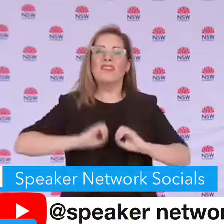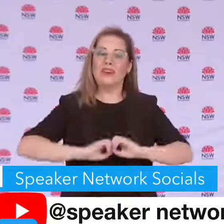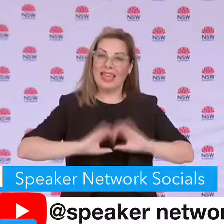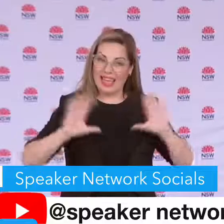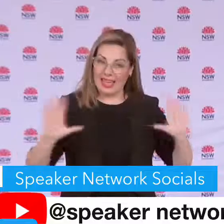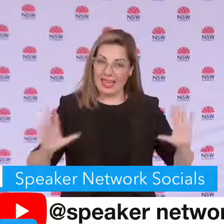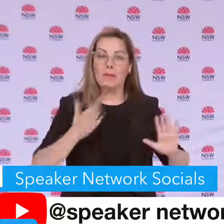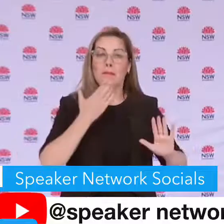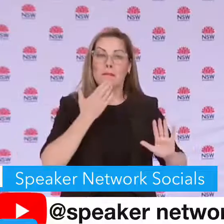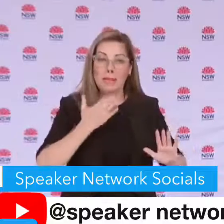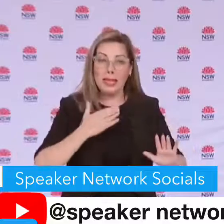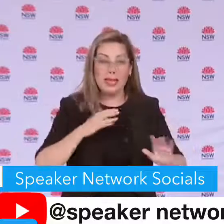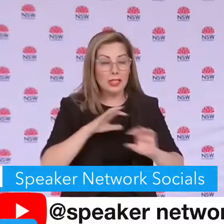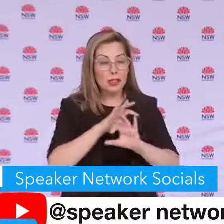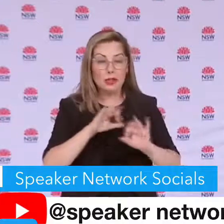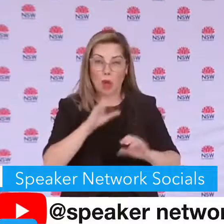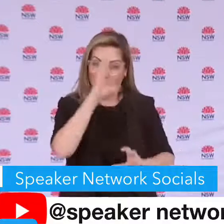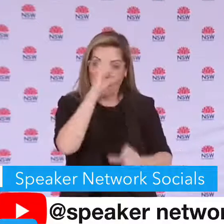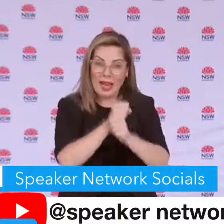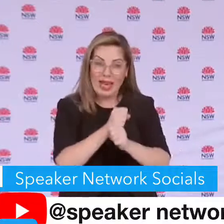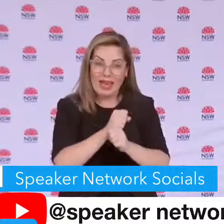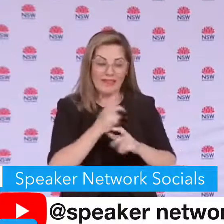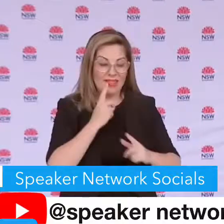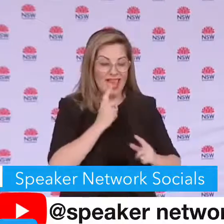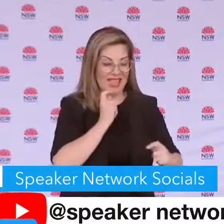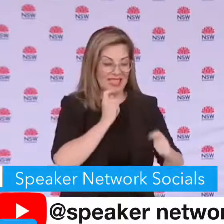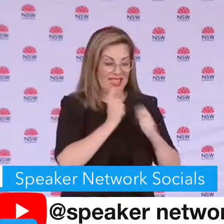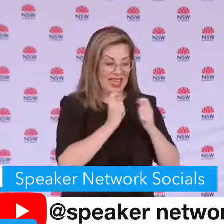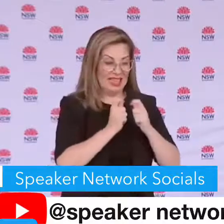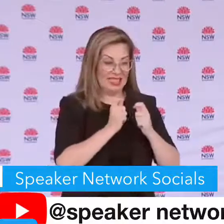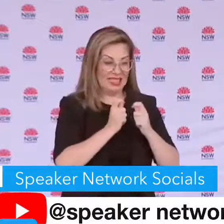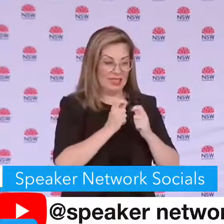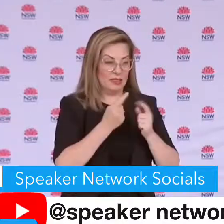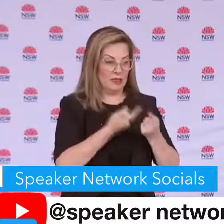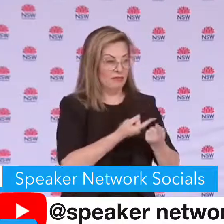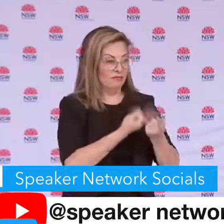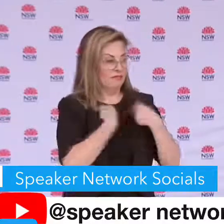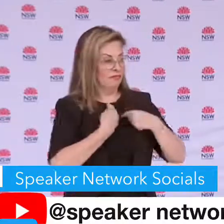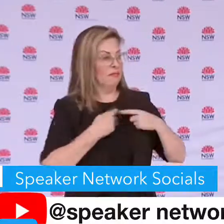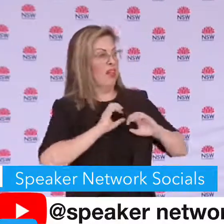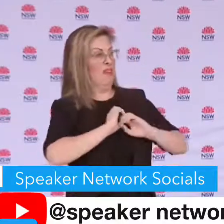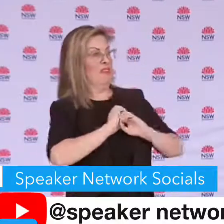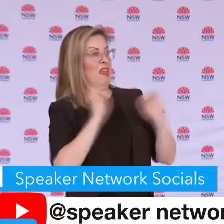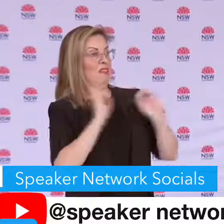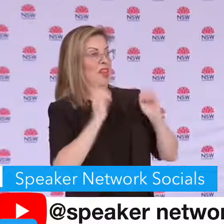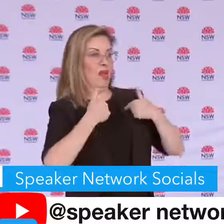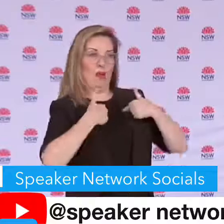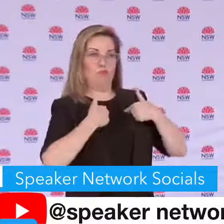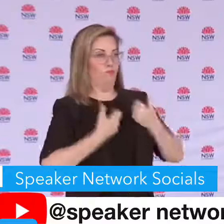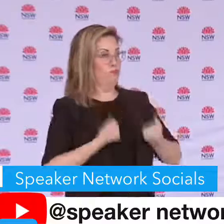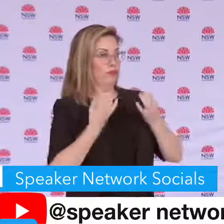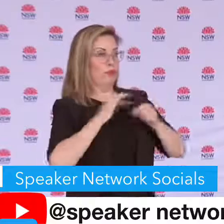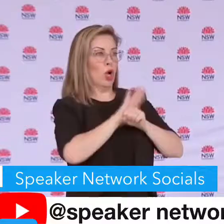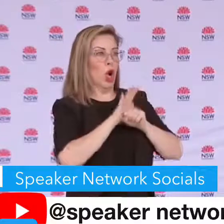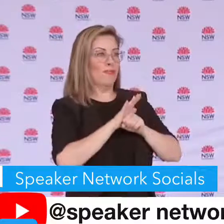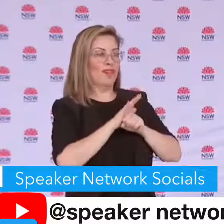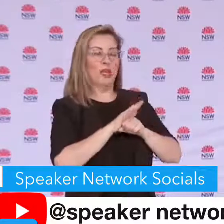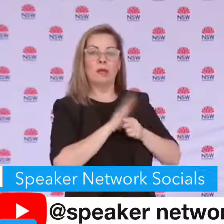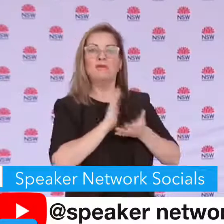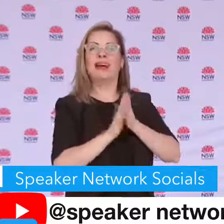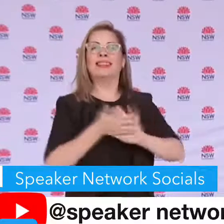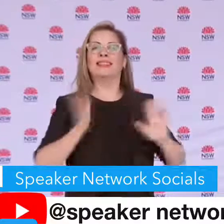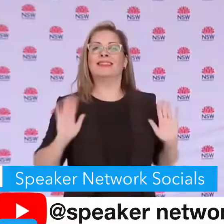contact, a test result today does not mean what you are this afternoon or what you are the next